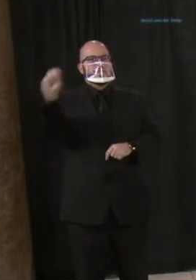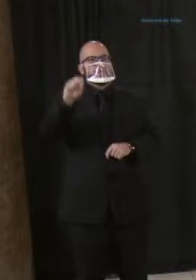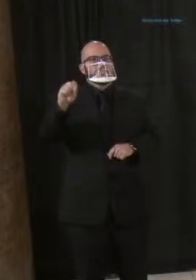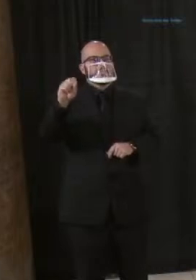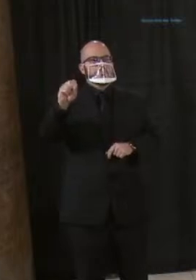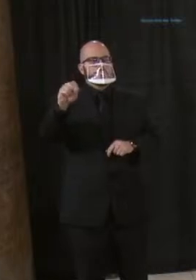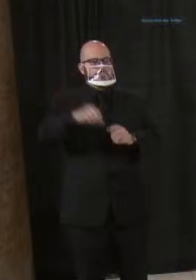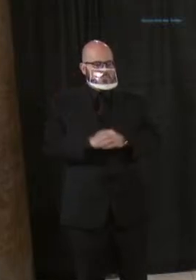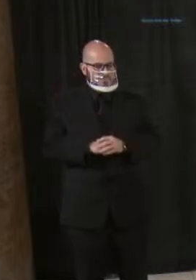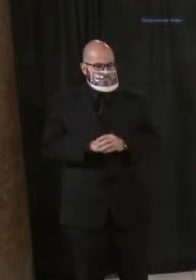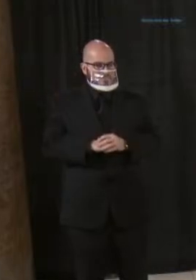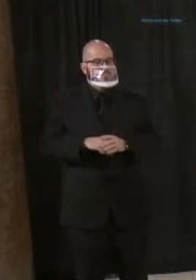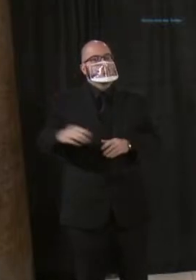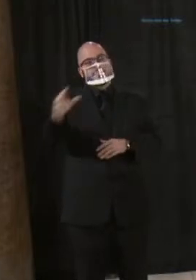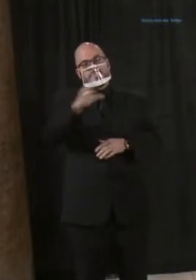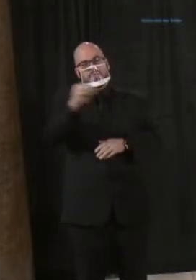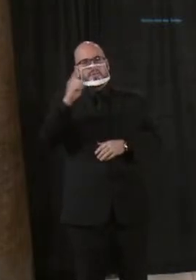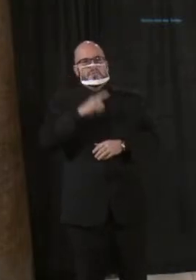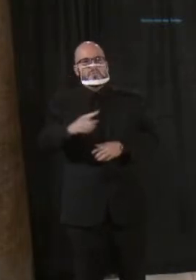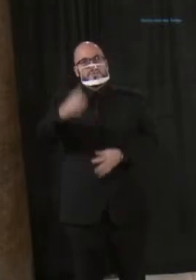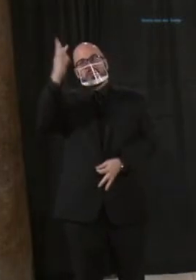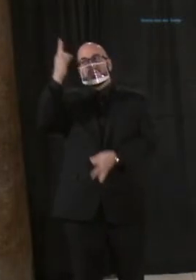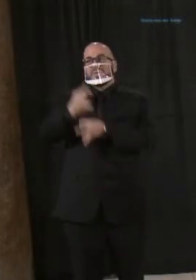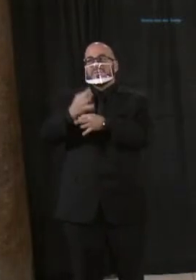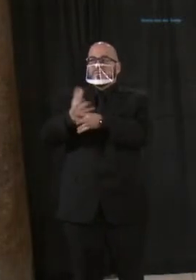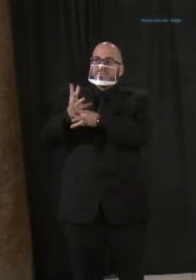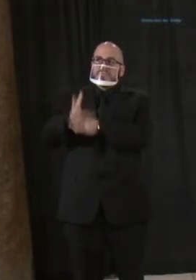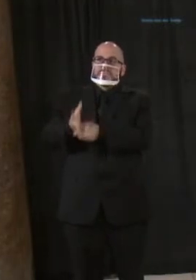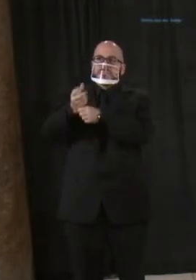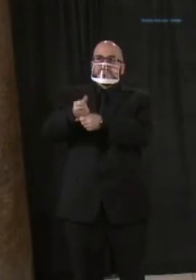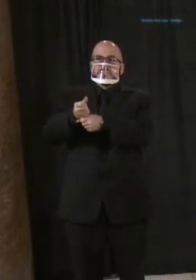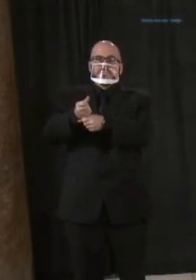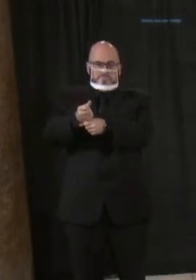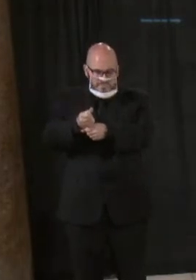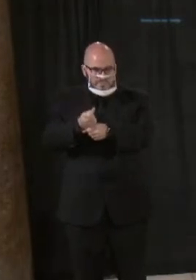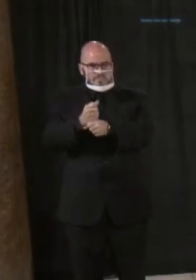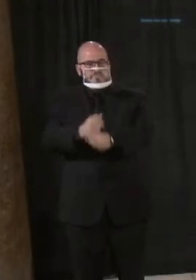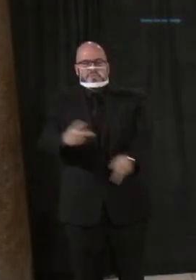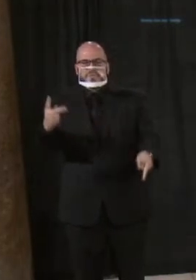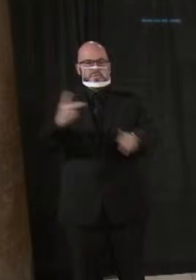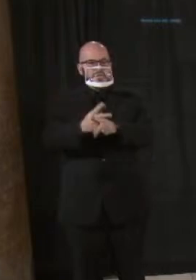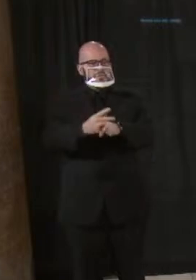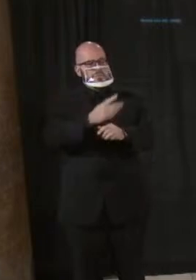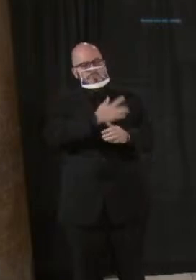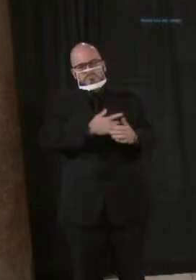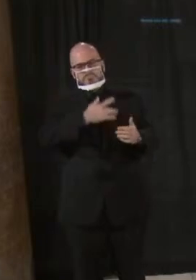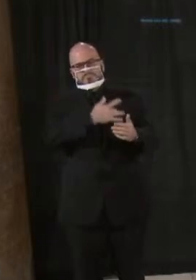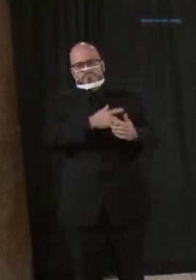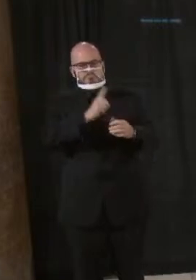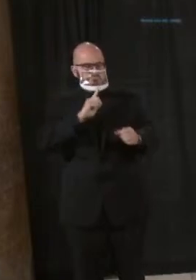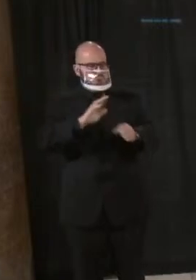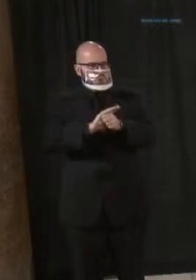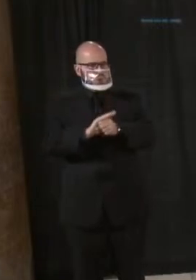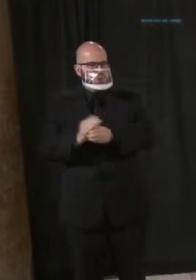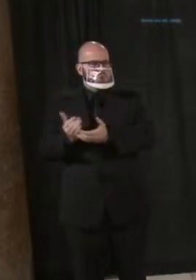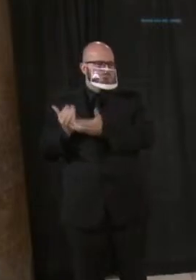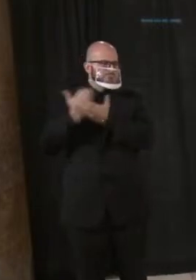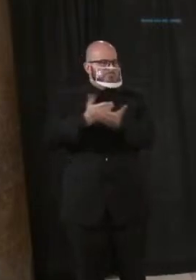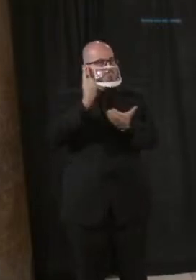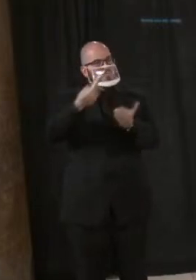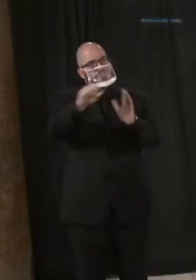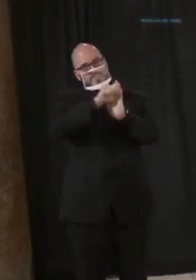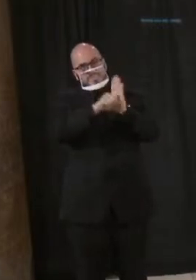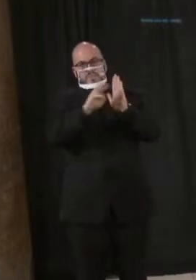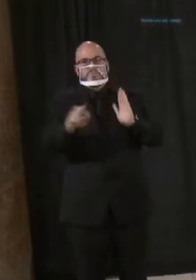States, and that I will be faithful and that I will be faithful and bear true allegiance and bear true allegiance to the state of to Maryland the state